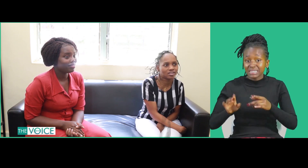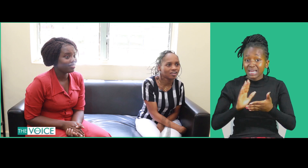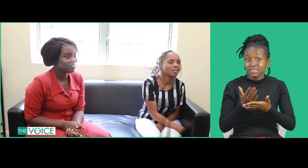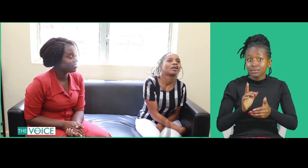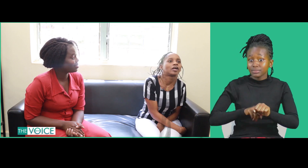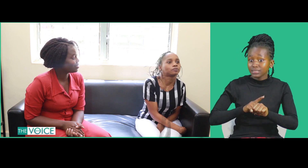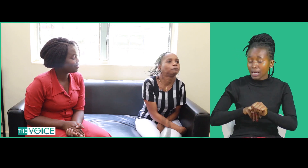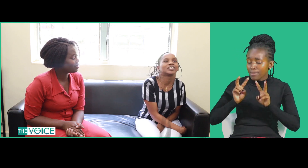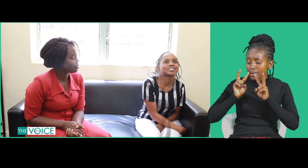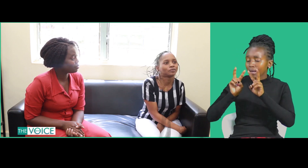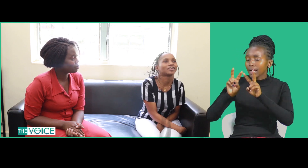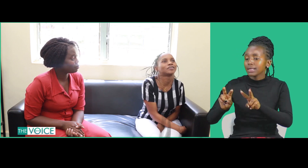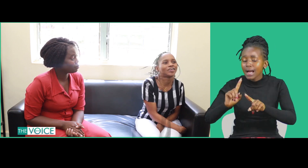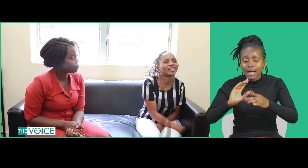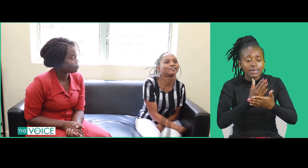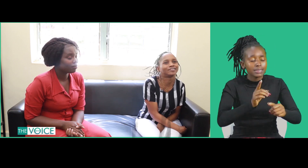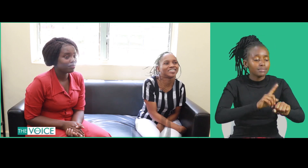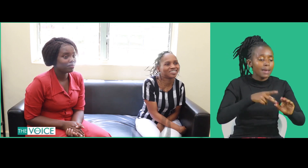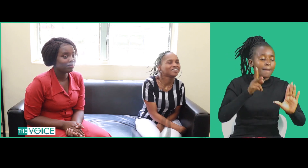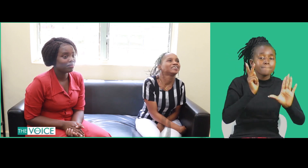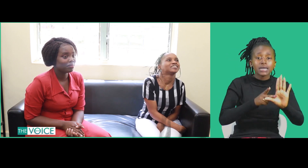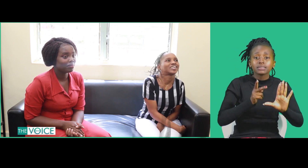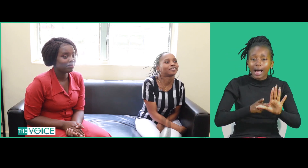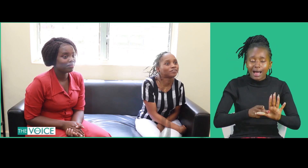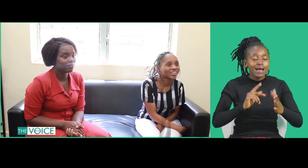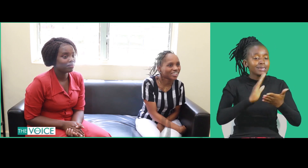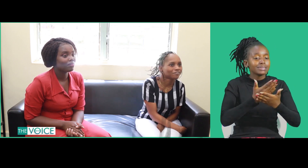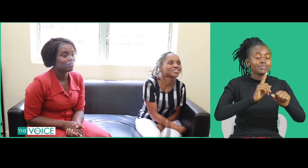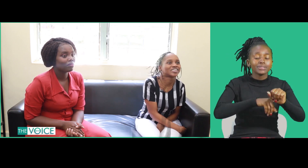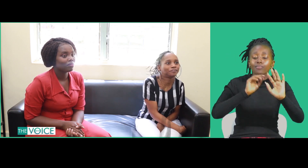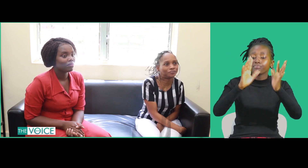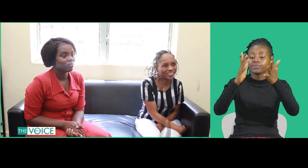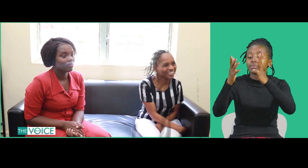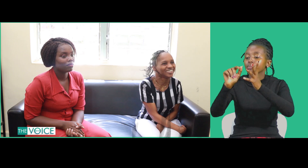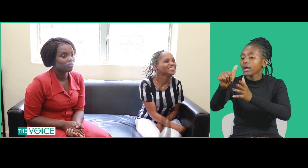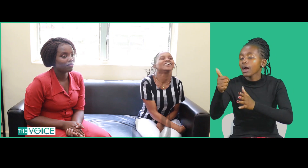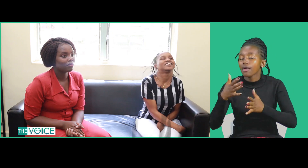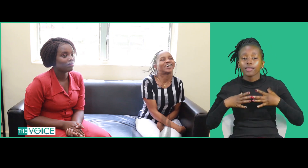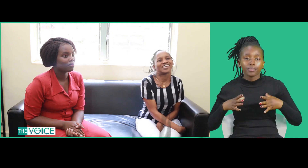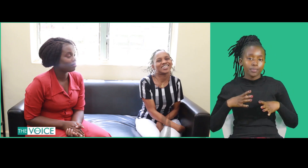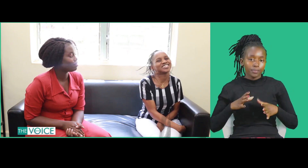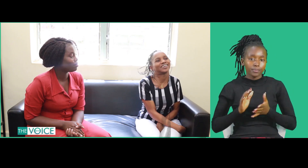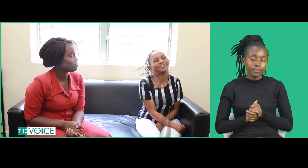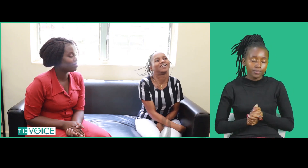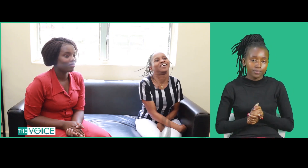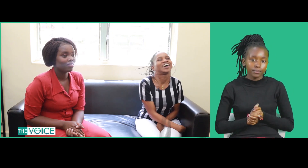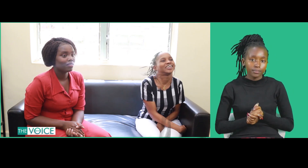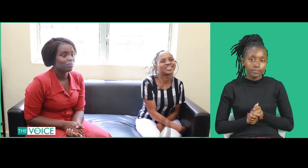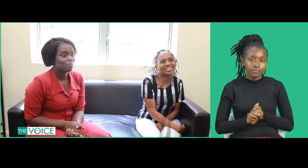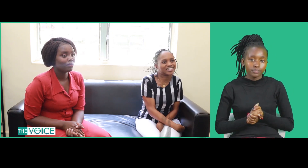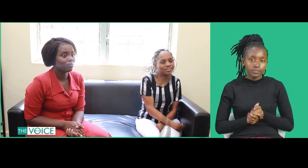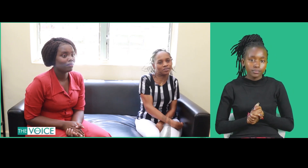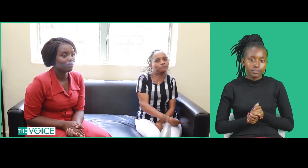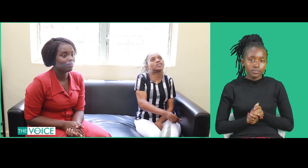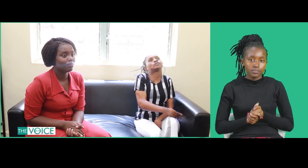are doing and participating. Maybe I could celebrate them as they play. Yeah, that is how